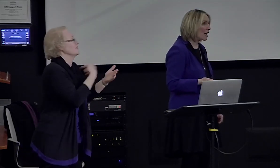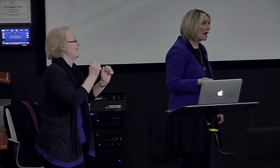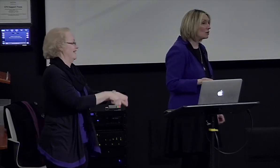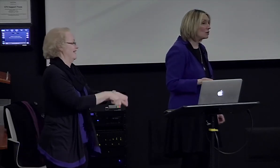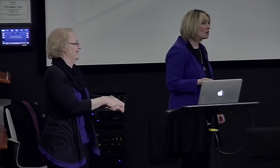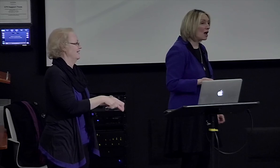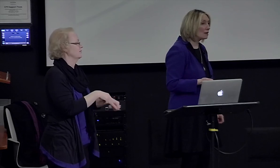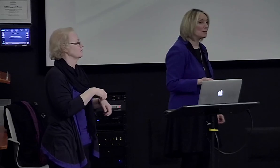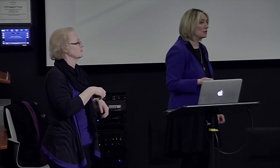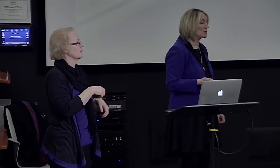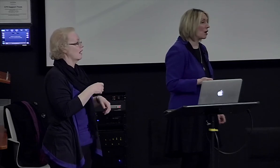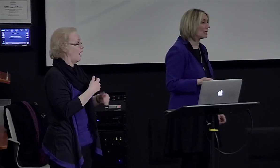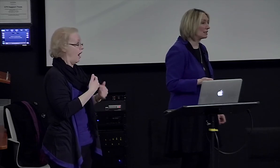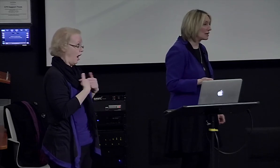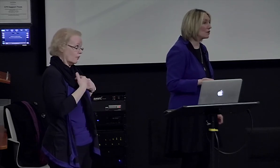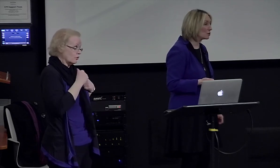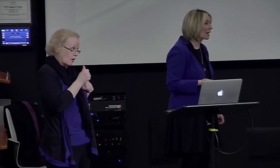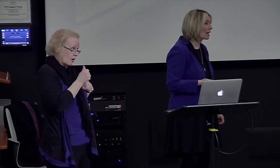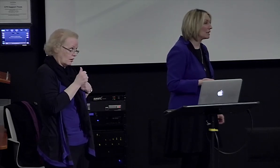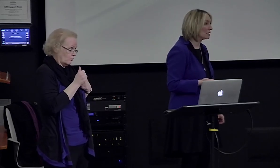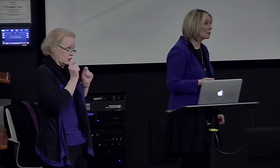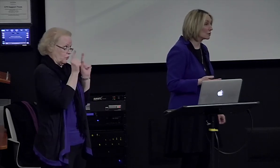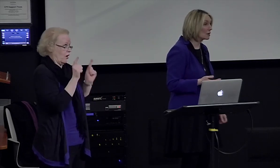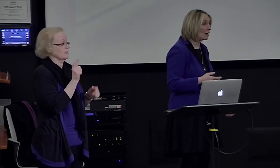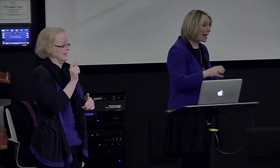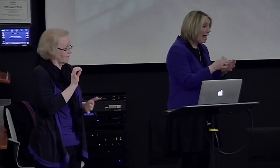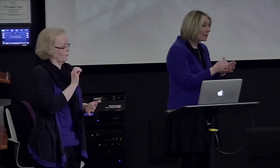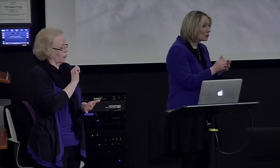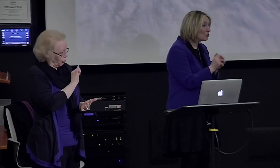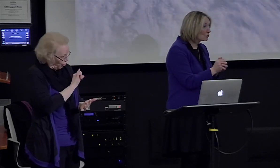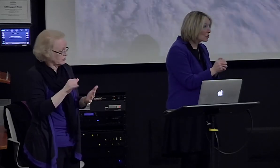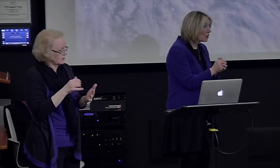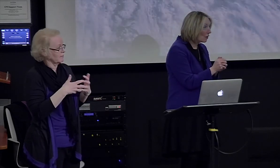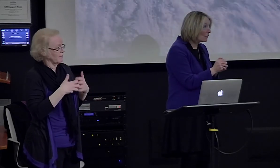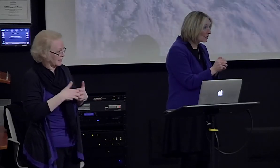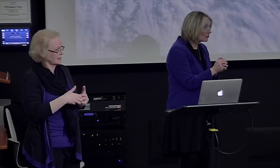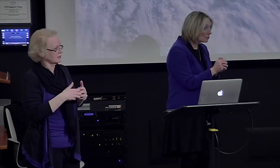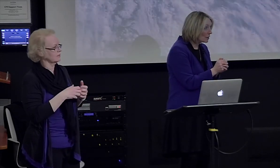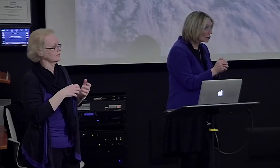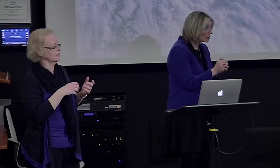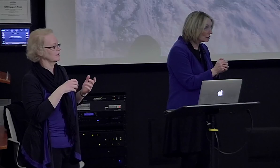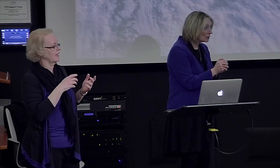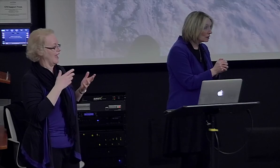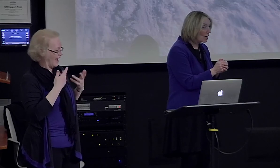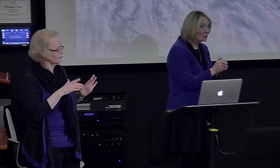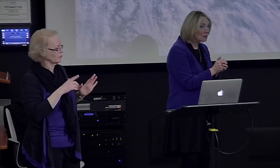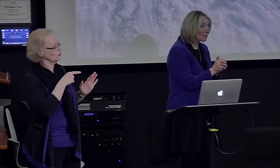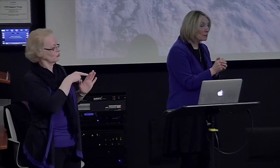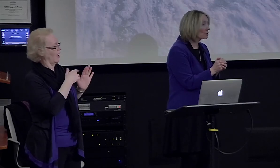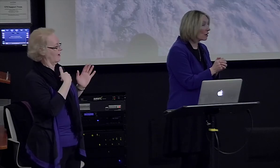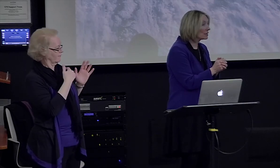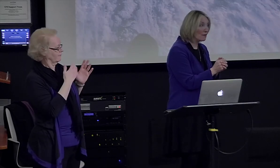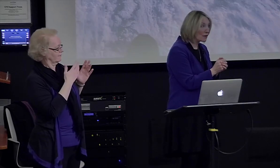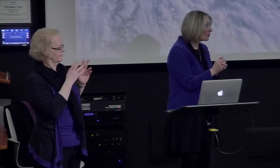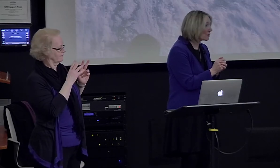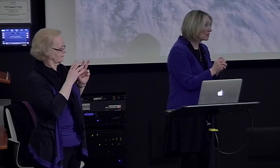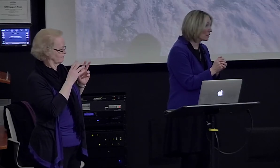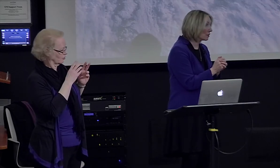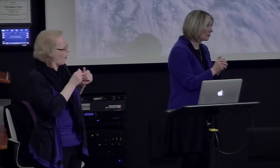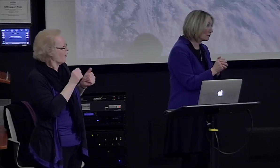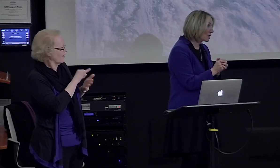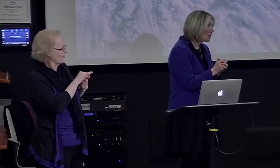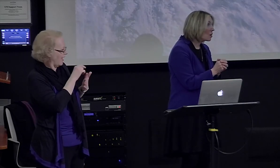and and i would not be surprised if those mechanisms after you've resolved that information i would not be surprised